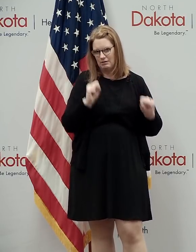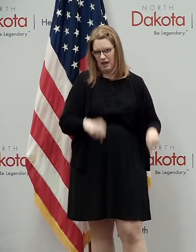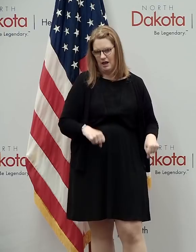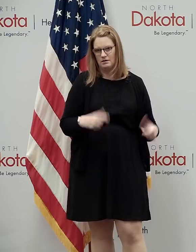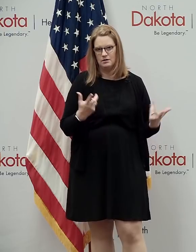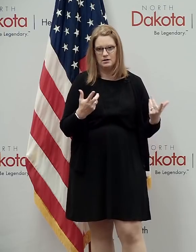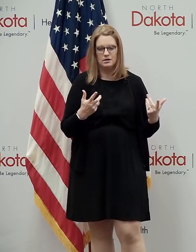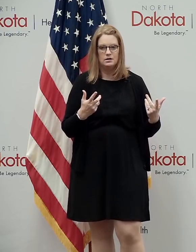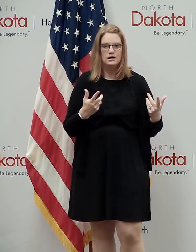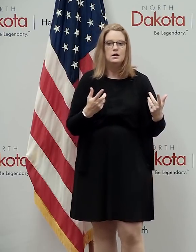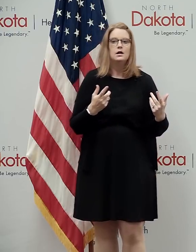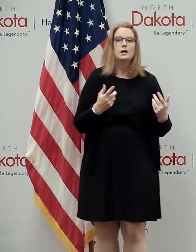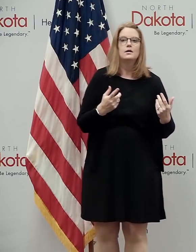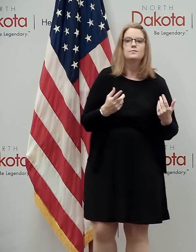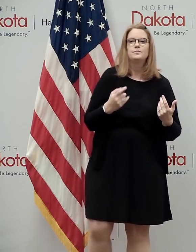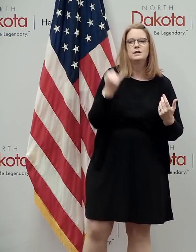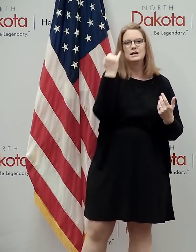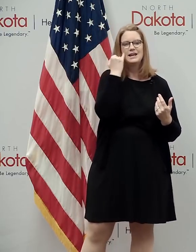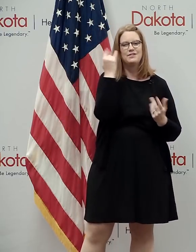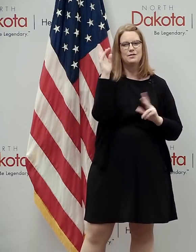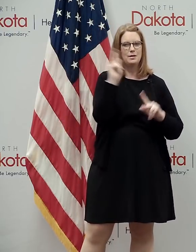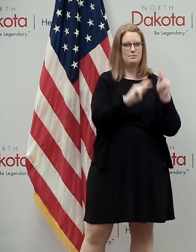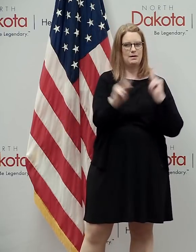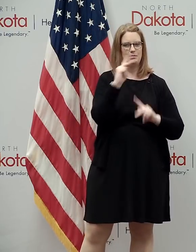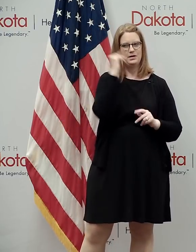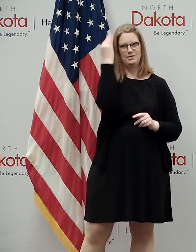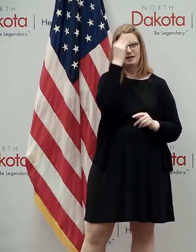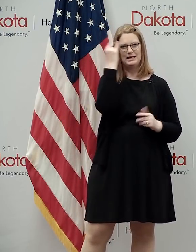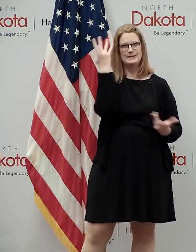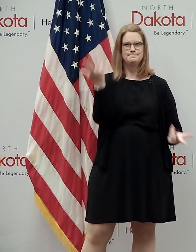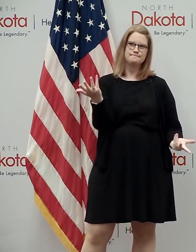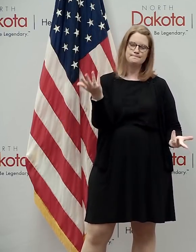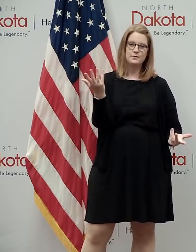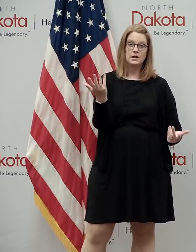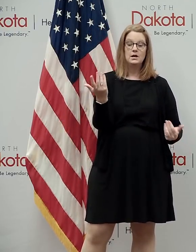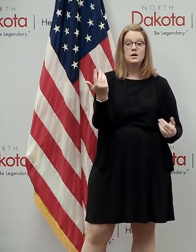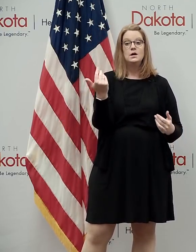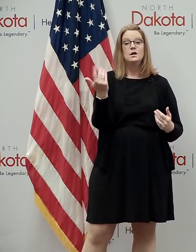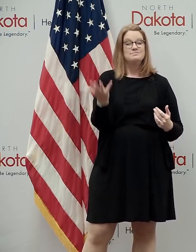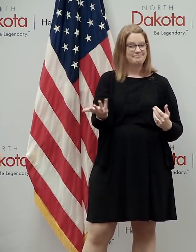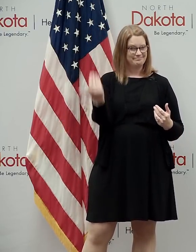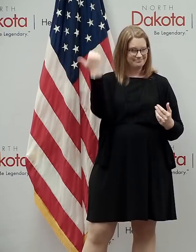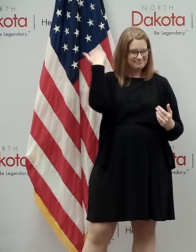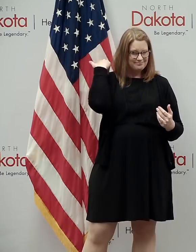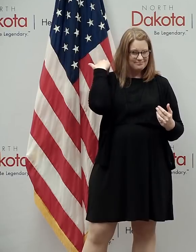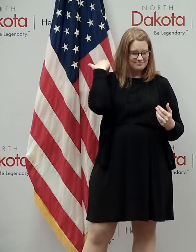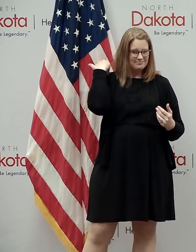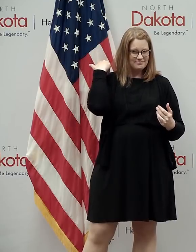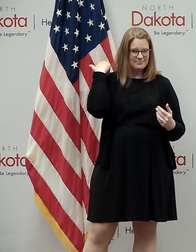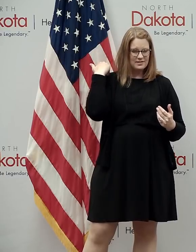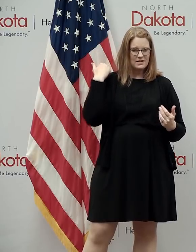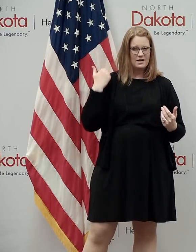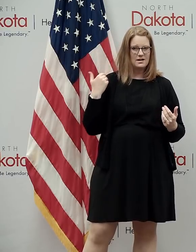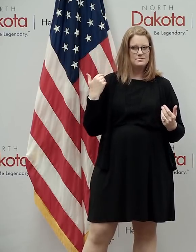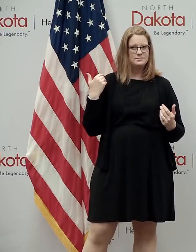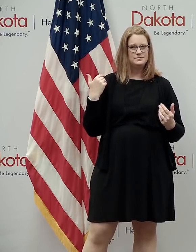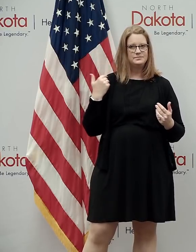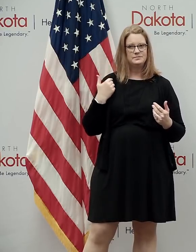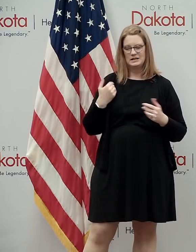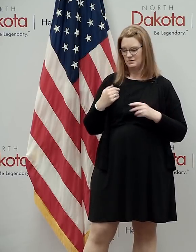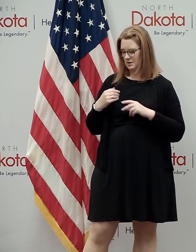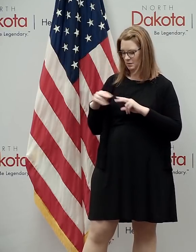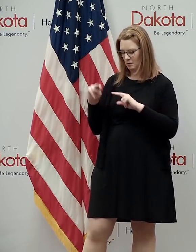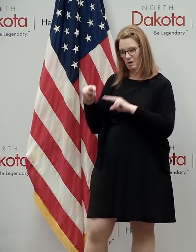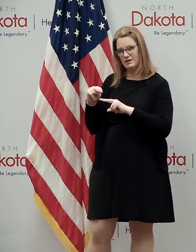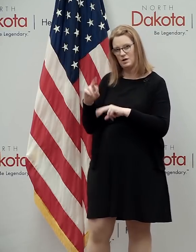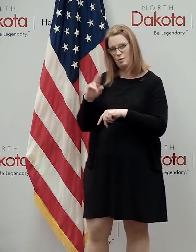again, for perspective, if people are thinking that we're not being proactive enough, at the time we were looking at the Red River Valley